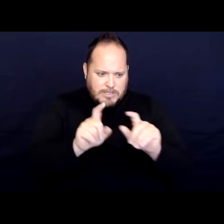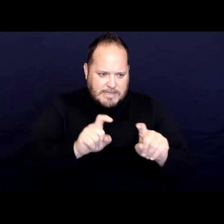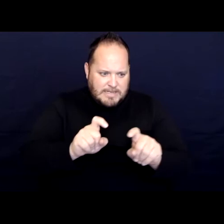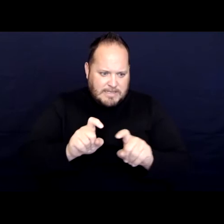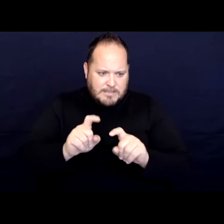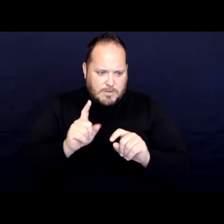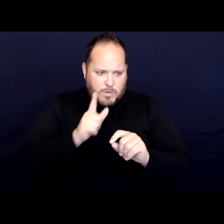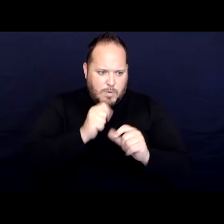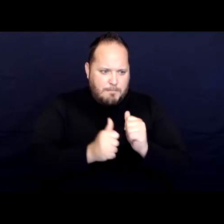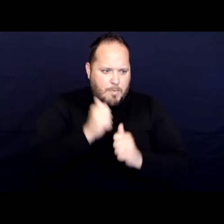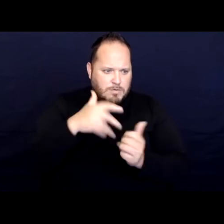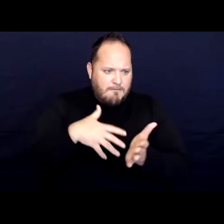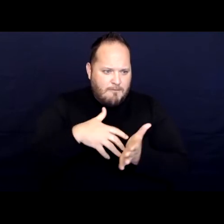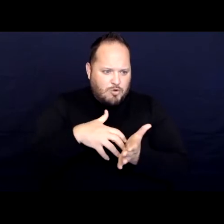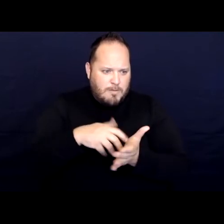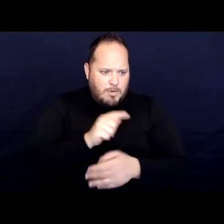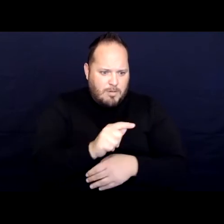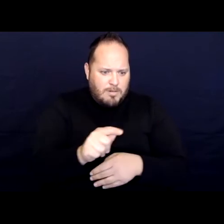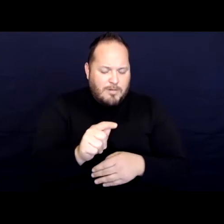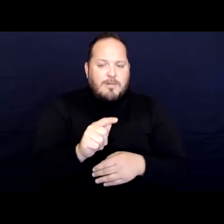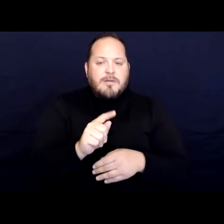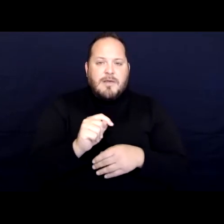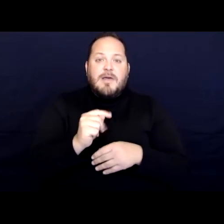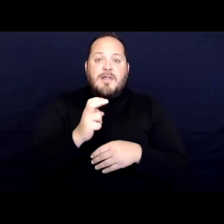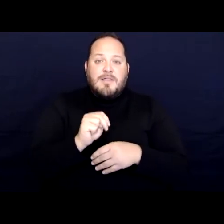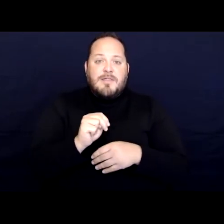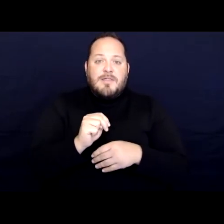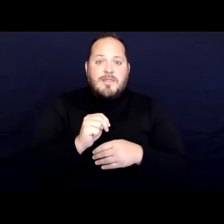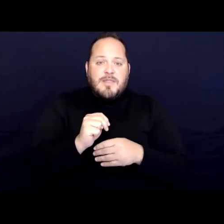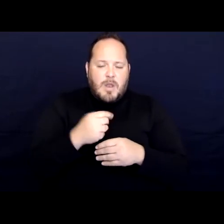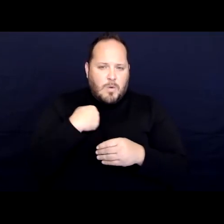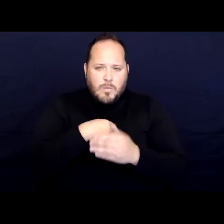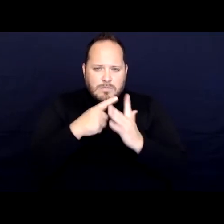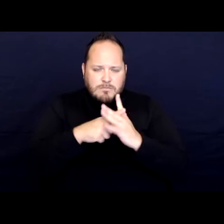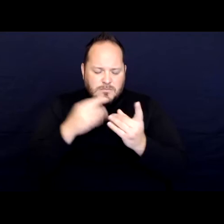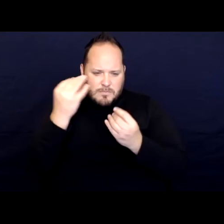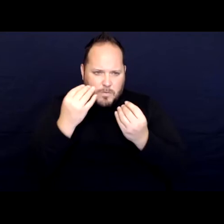greatest. And then what was it that we could do